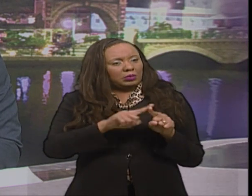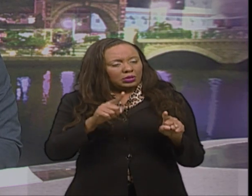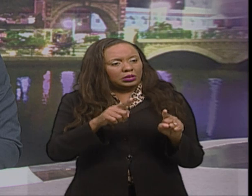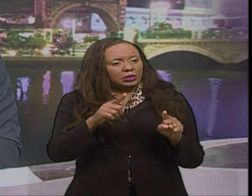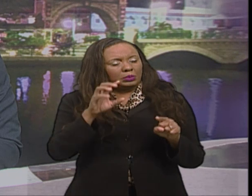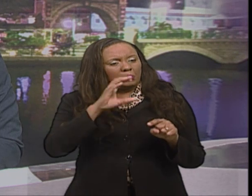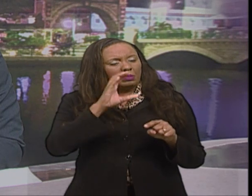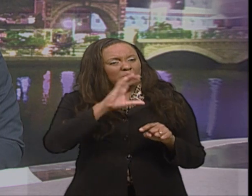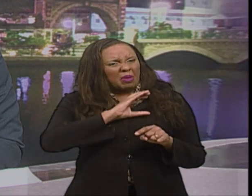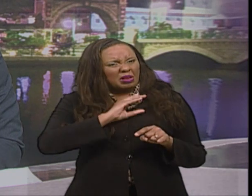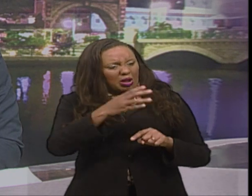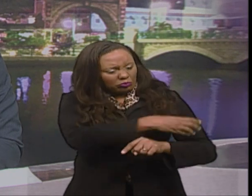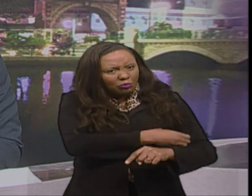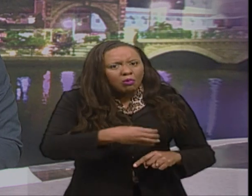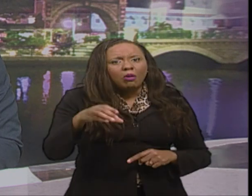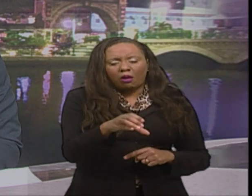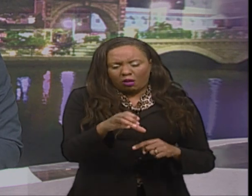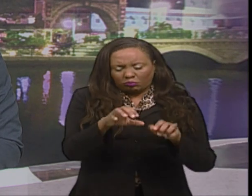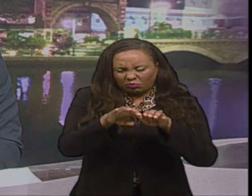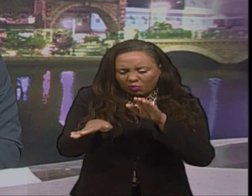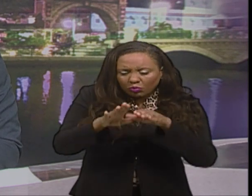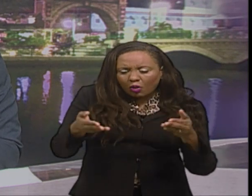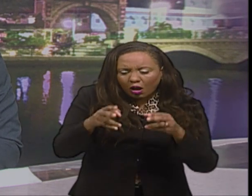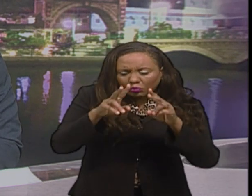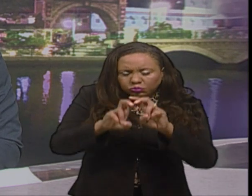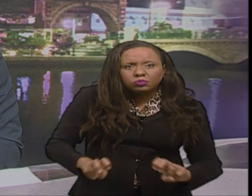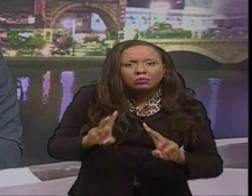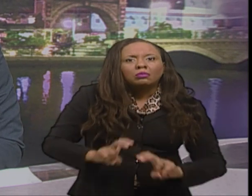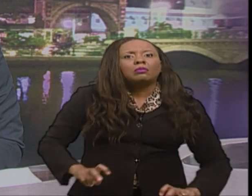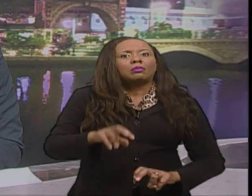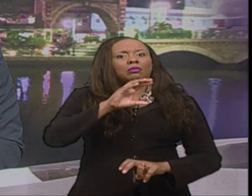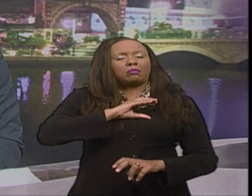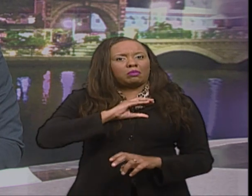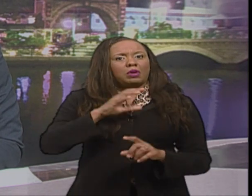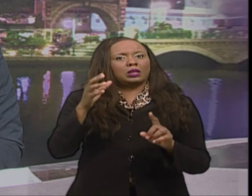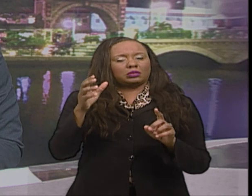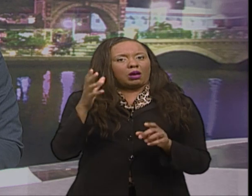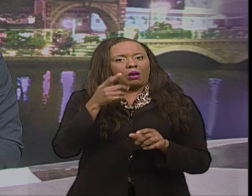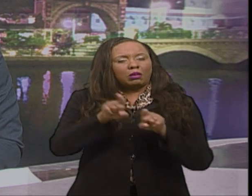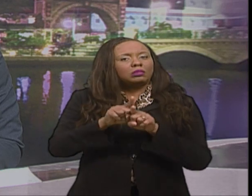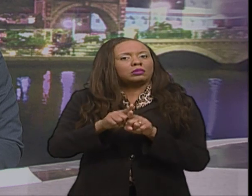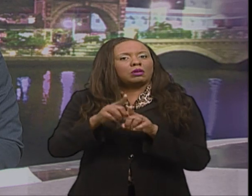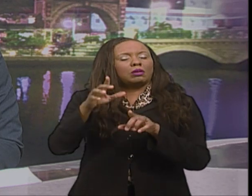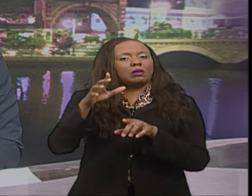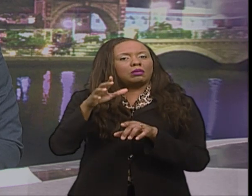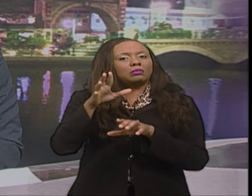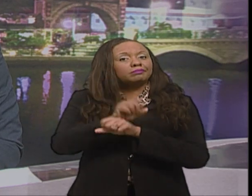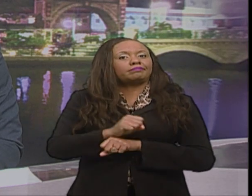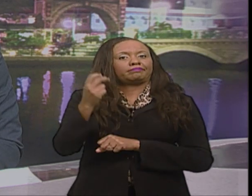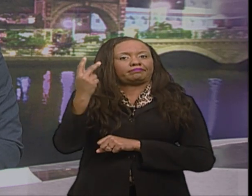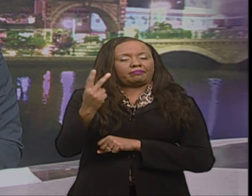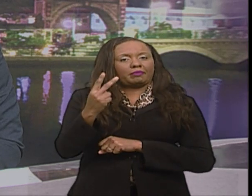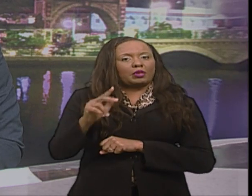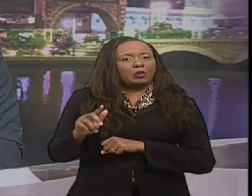ammunition were discovered. Now, during the operation, police also seized 2 firearms, including an assault rifle and 27 rounds